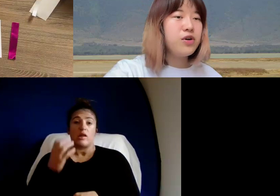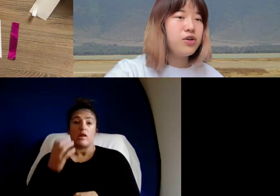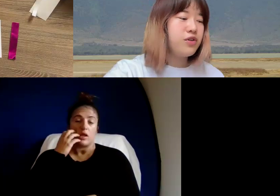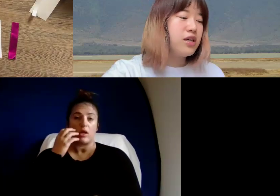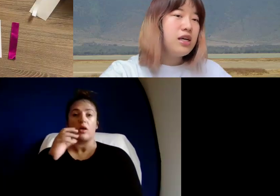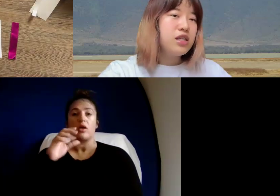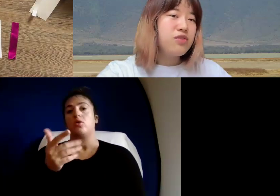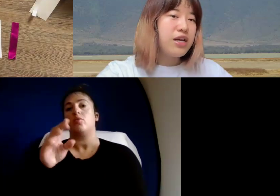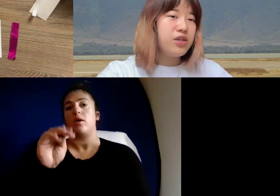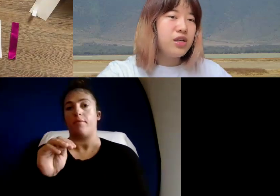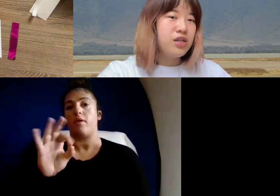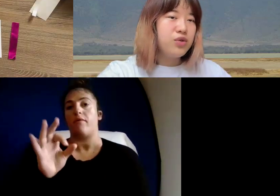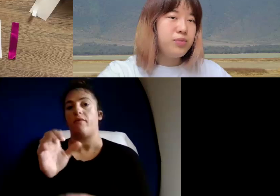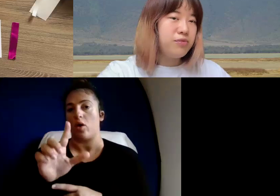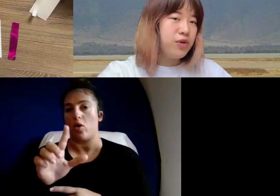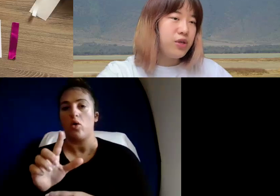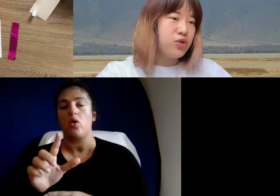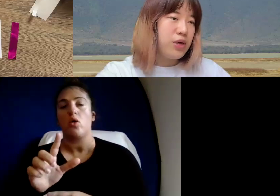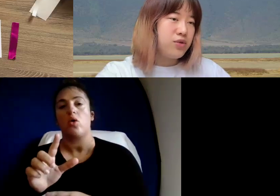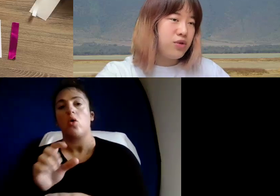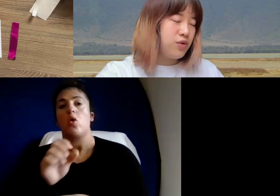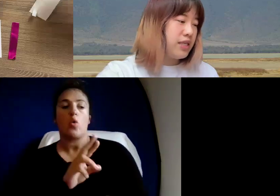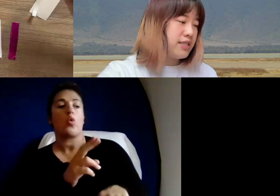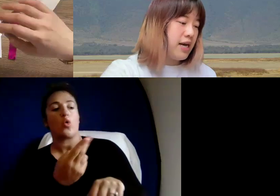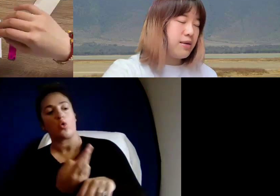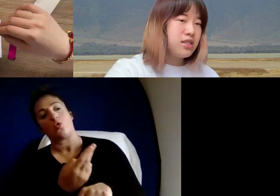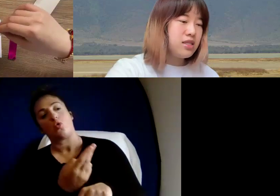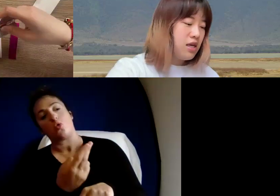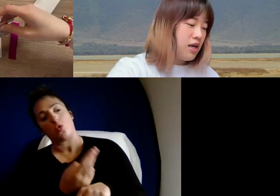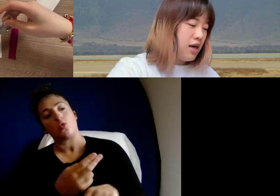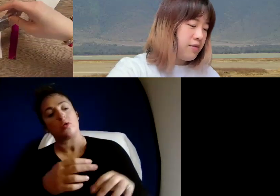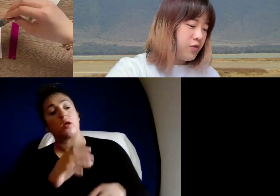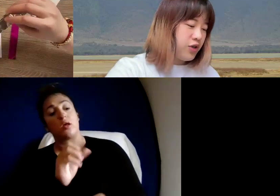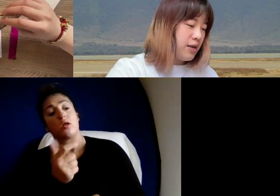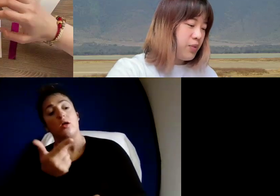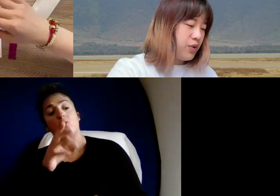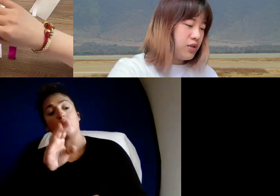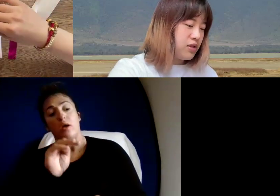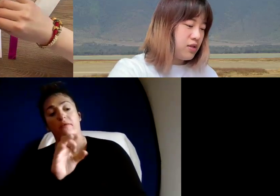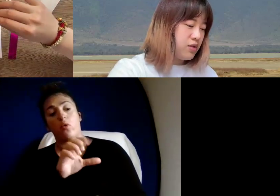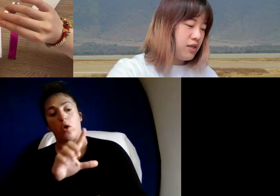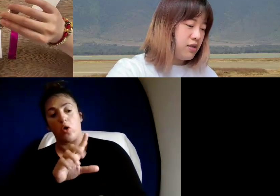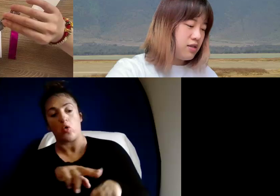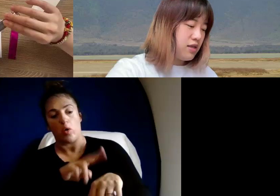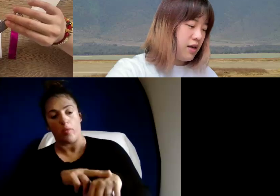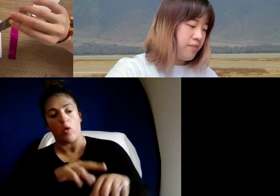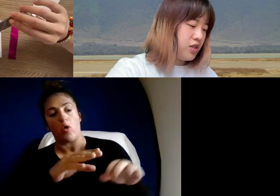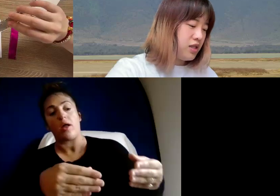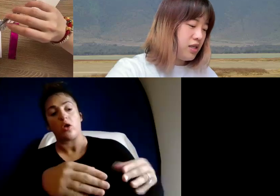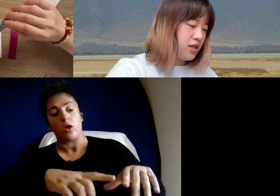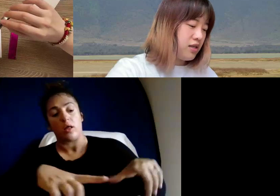foil or fold over the regular aluminum foil twice or 3 times. For example, this